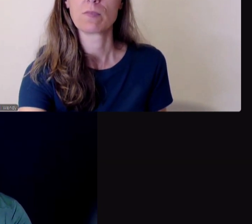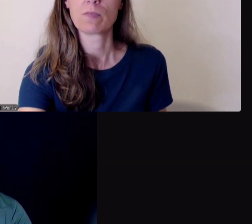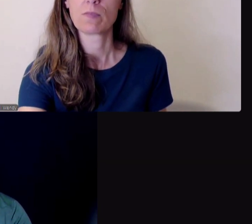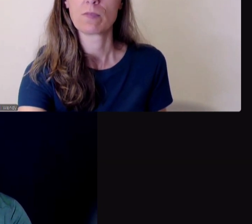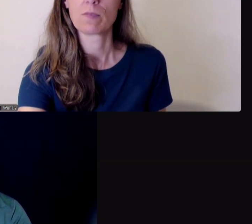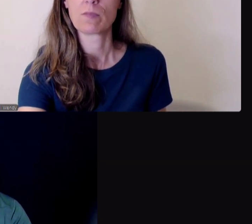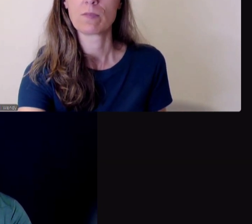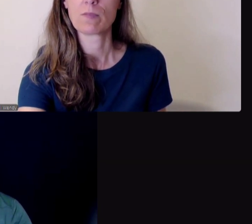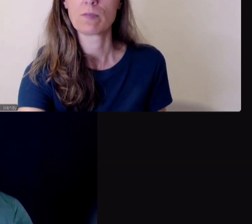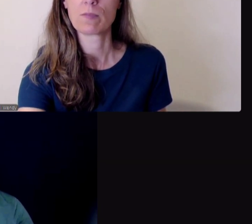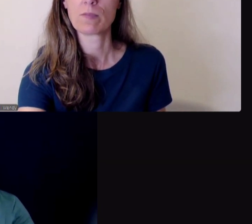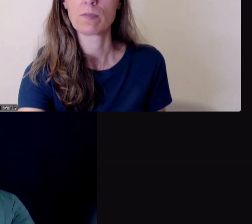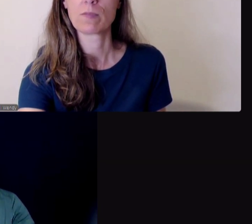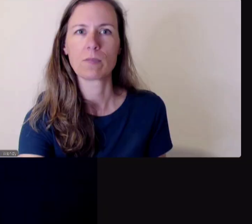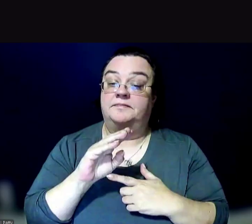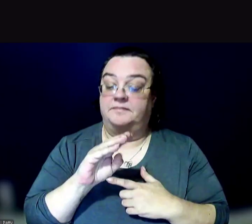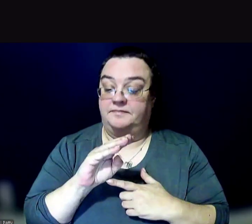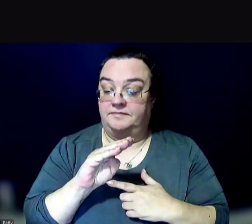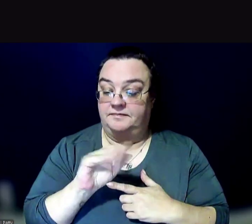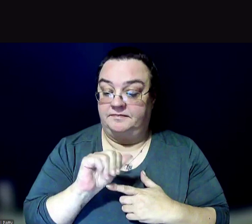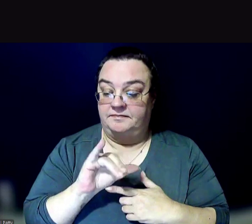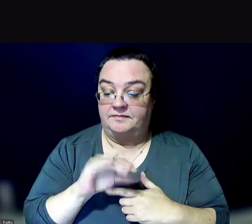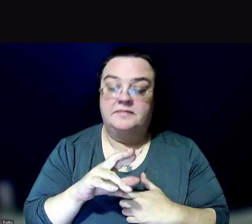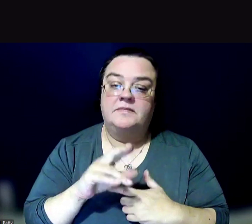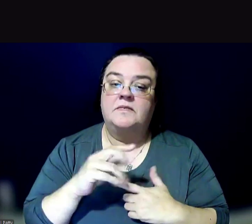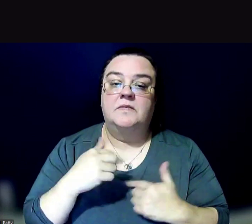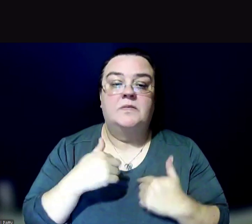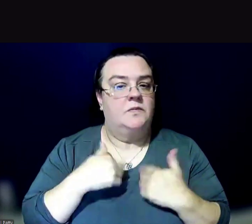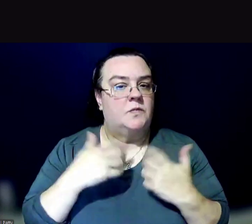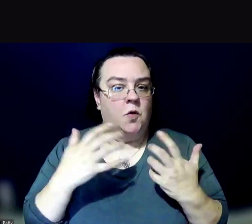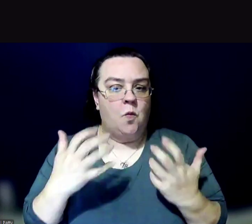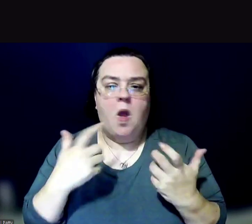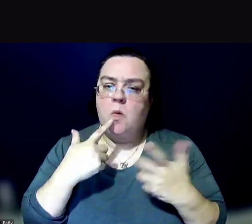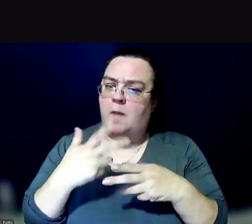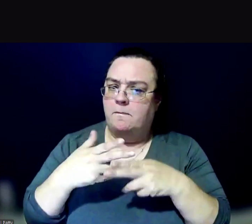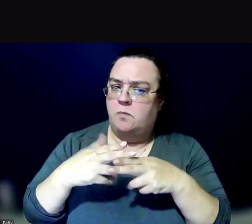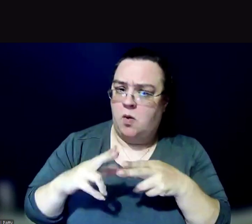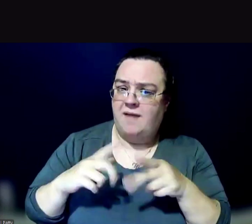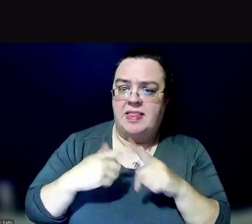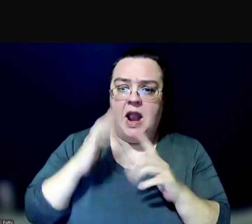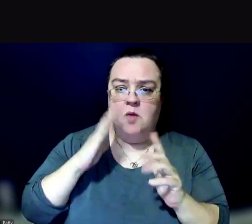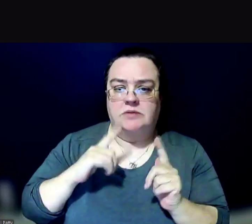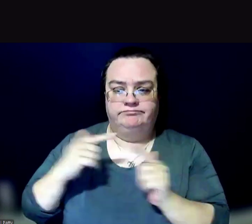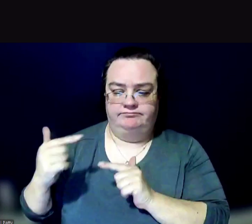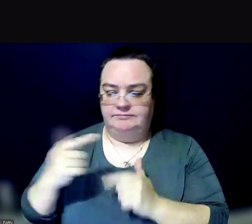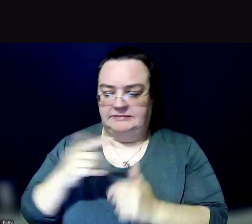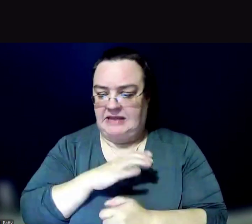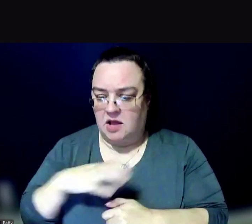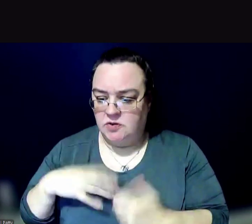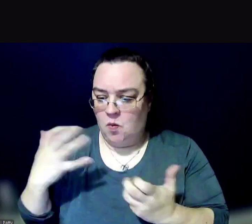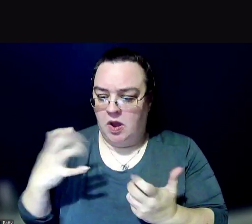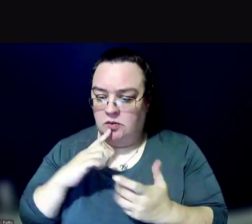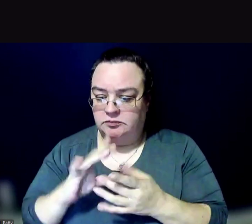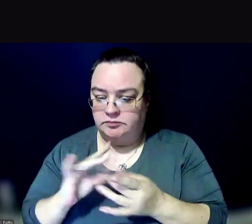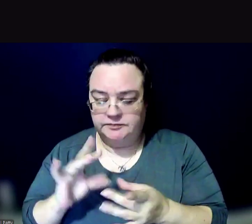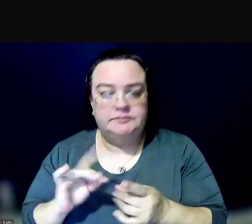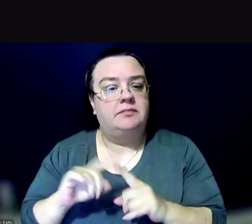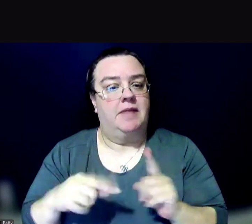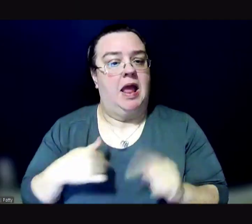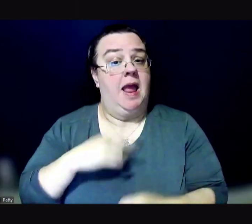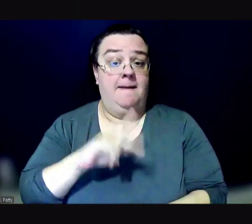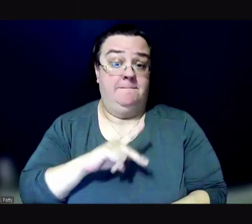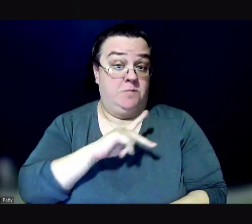Well, let me just briefly, and then I'll turn to council if anyone would like to say anything, but I want to personally